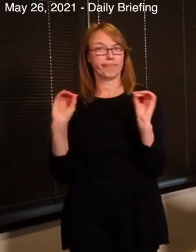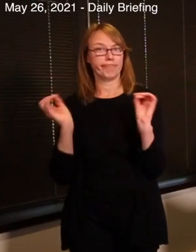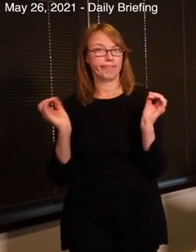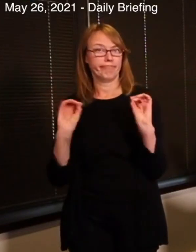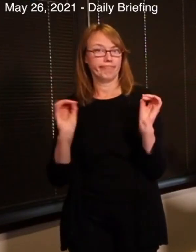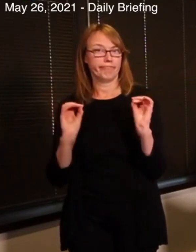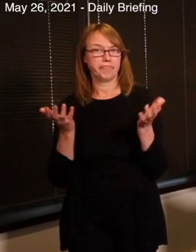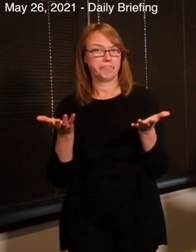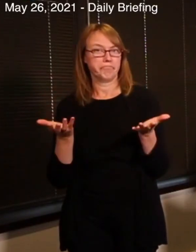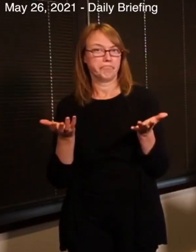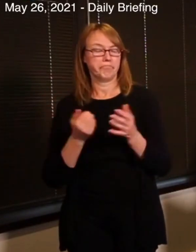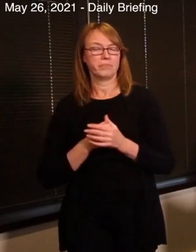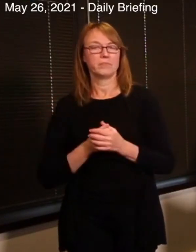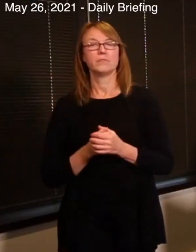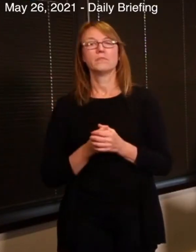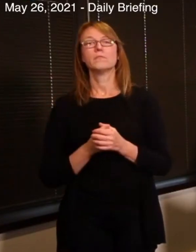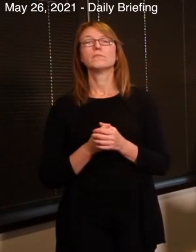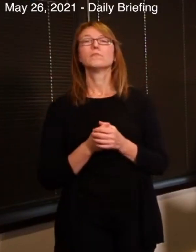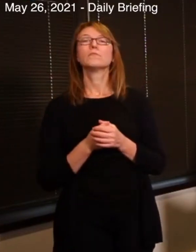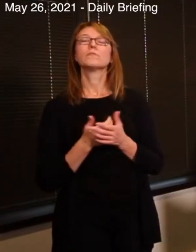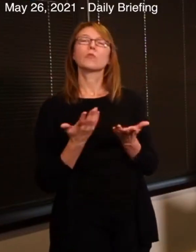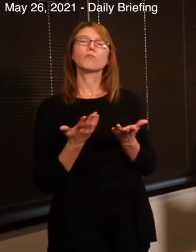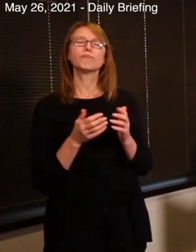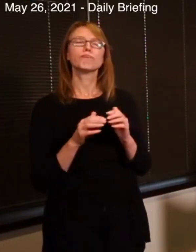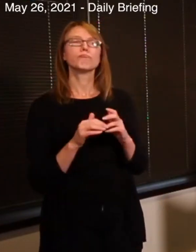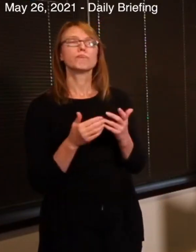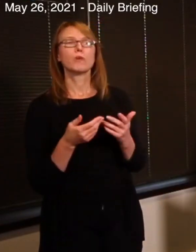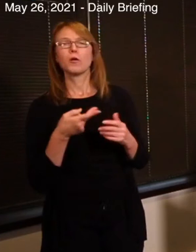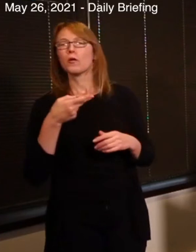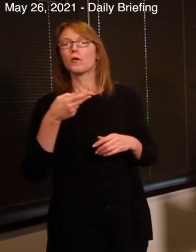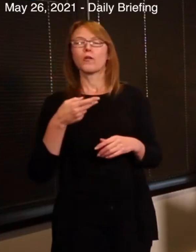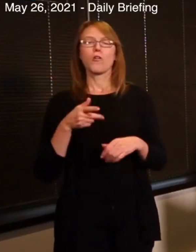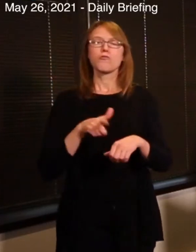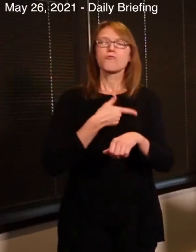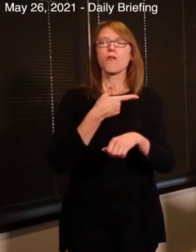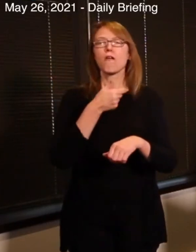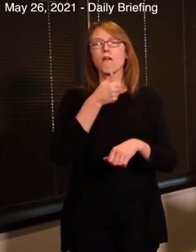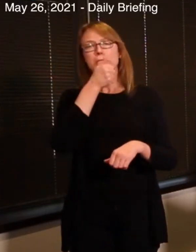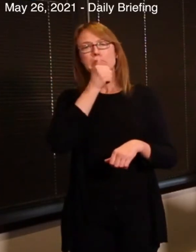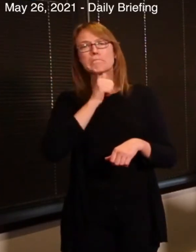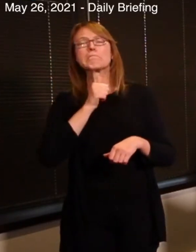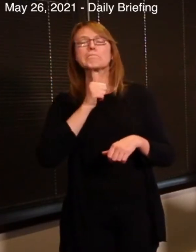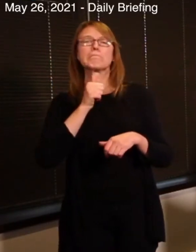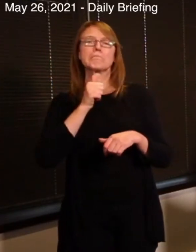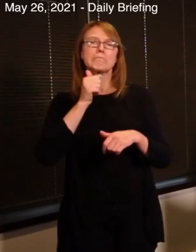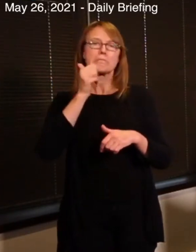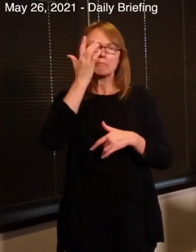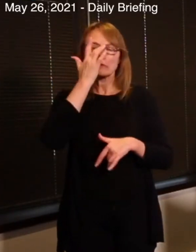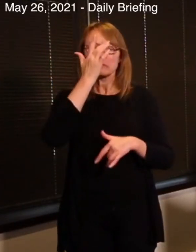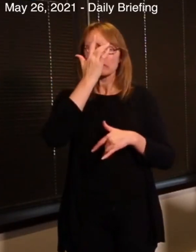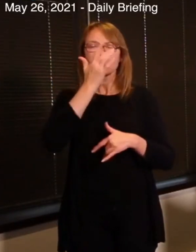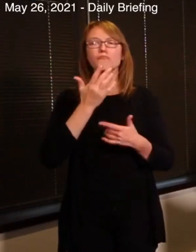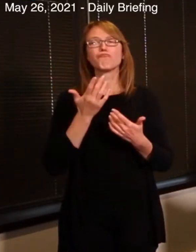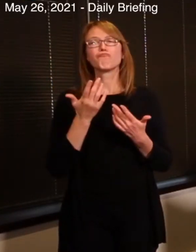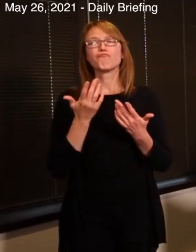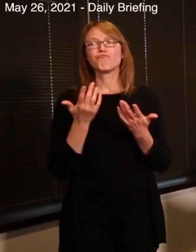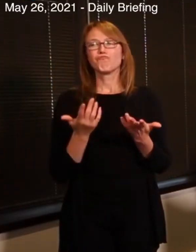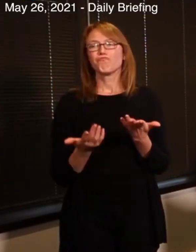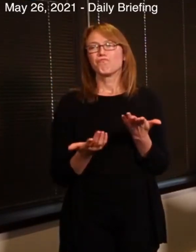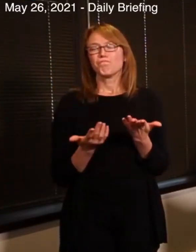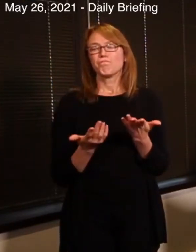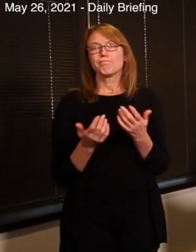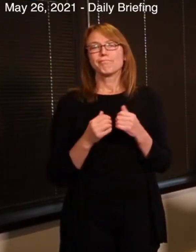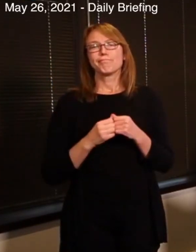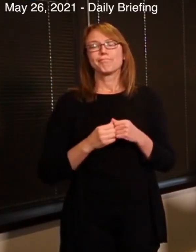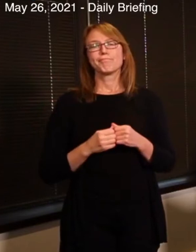their sort of prolonged symptoms are. So, for instance, if it's somebody that has some heart problems from COVID, then it's focusing